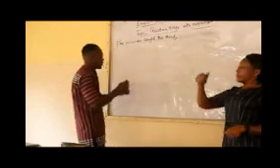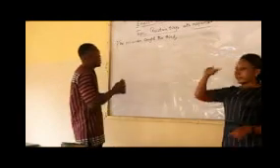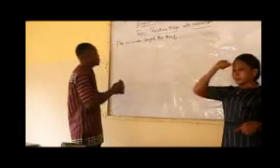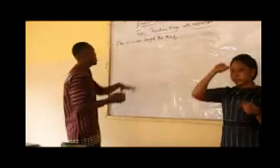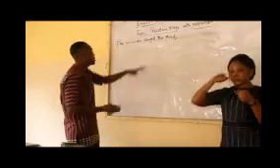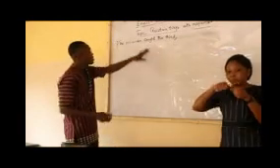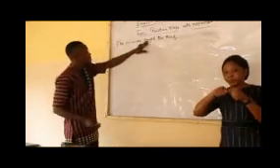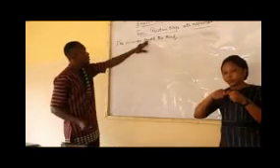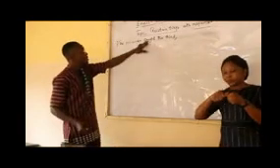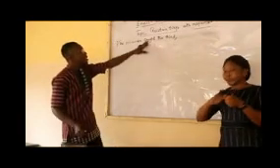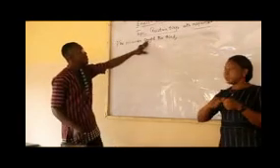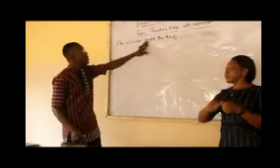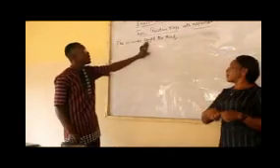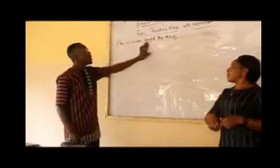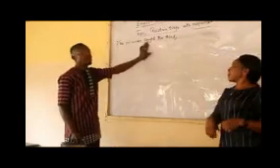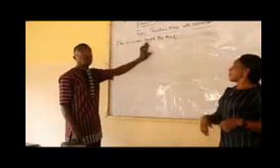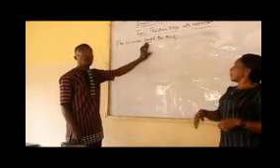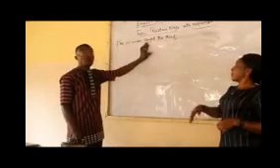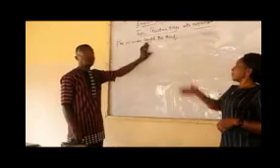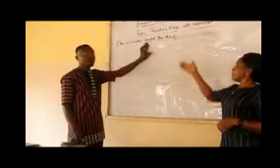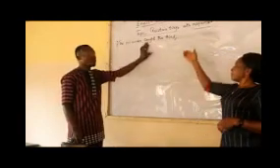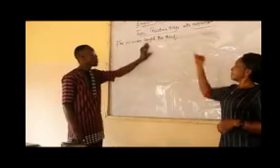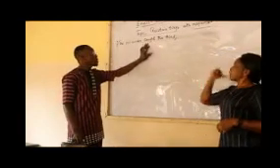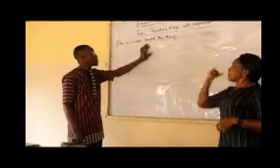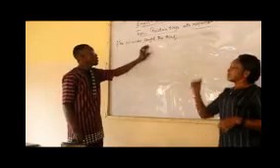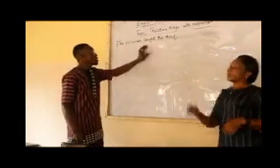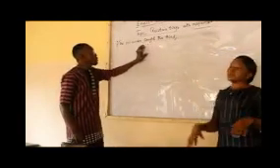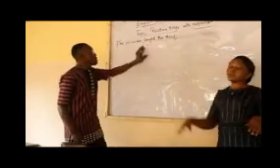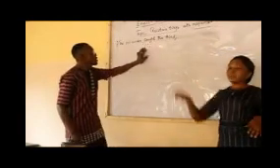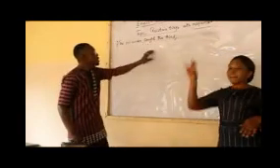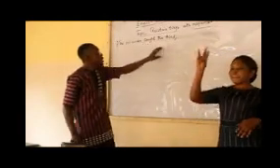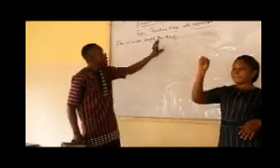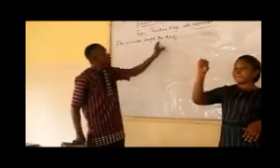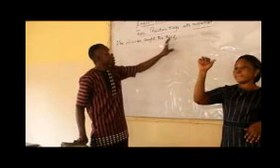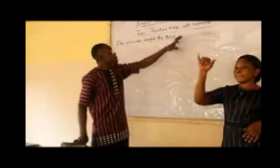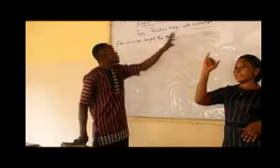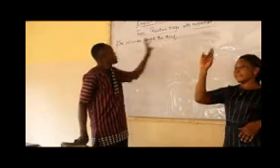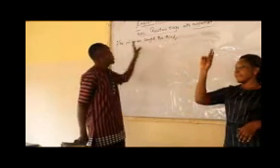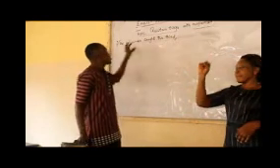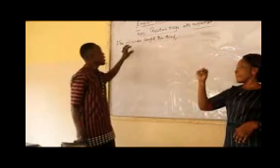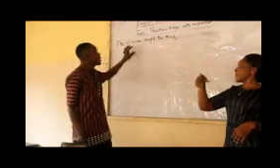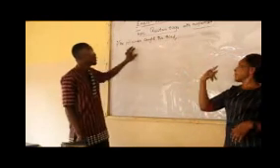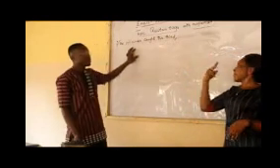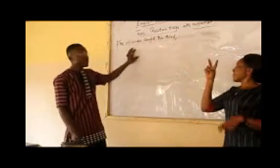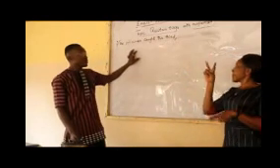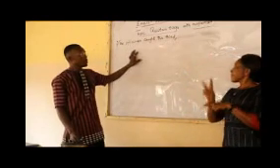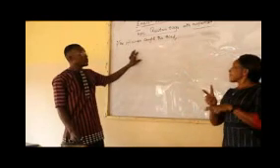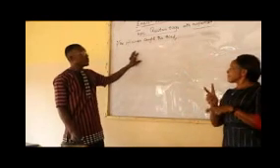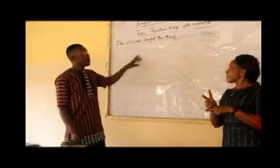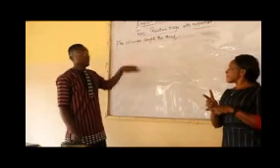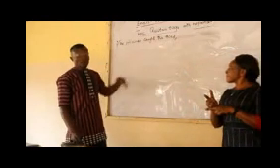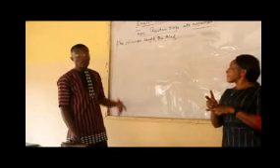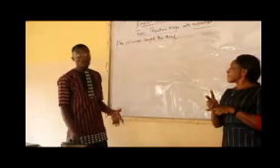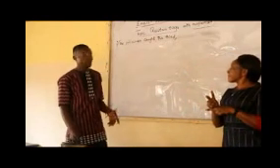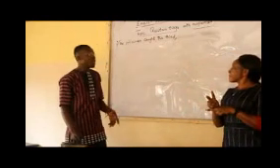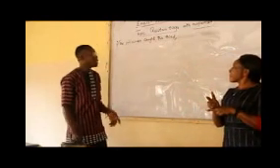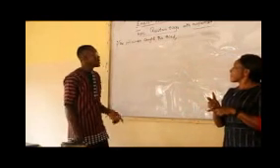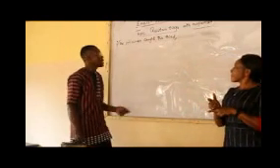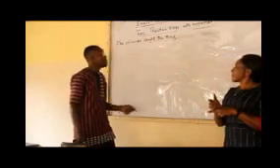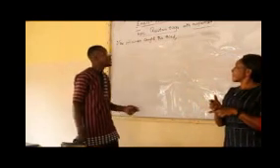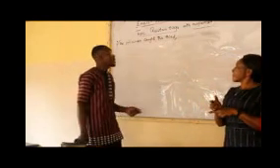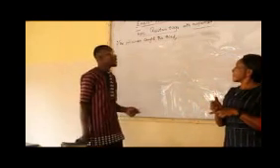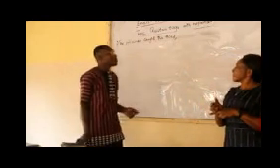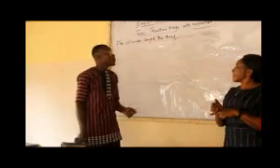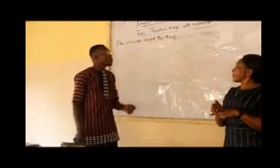Remember, this is a main verb. Shall we say cottoned there? Cannot say